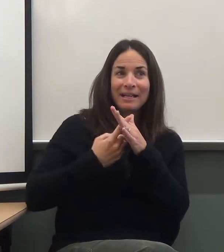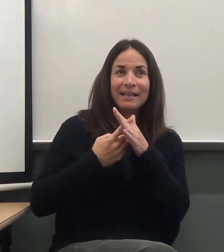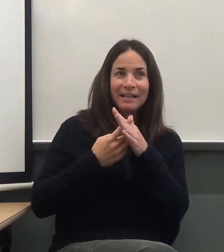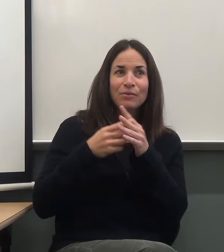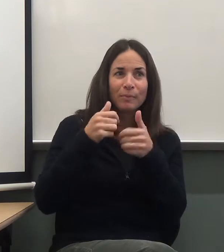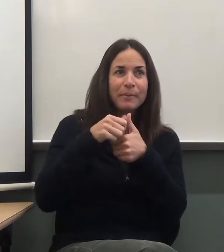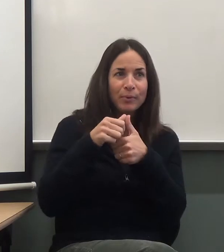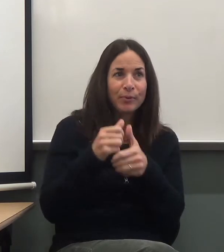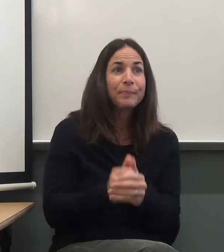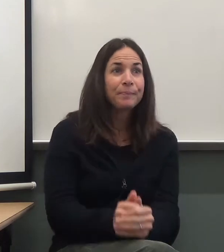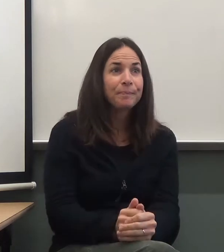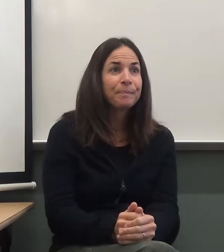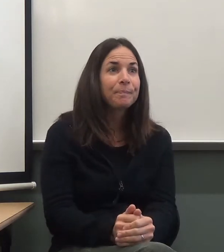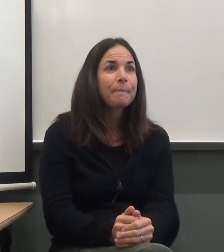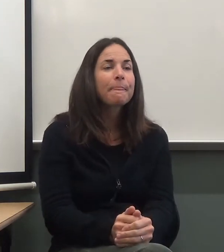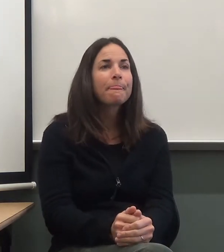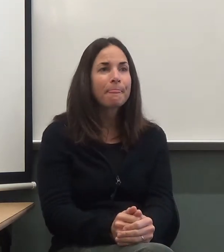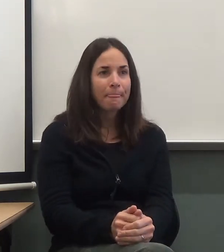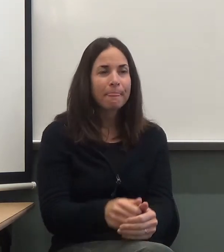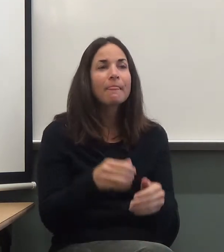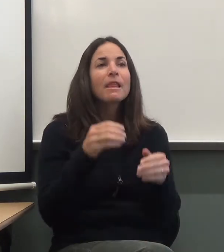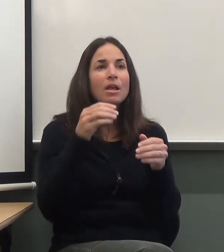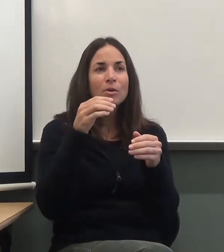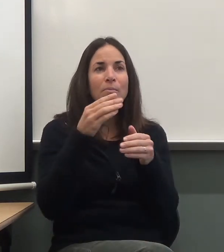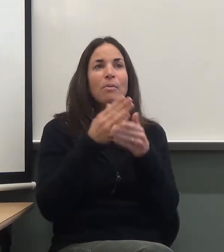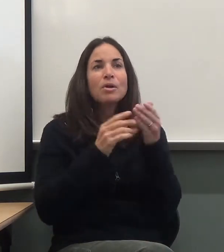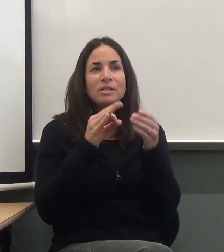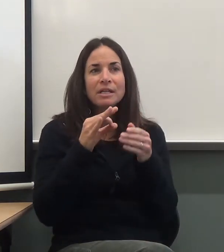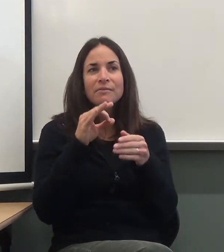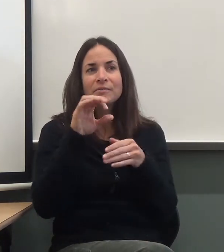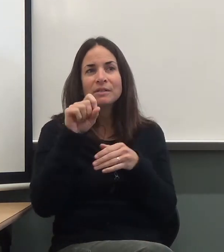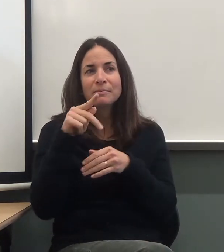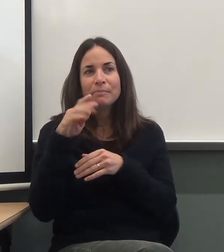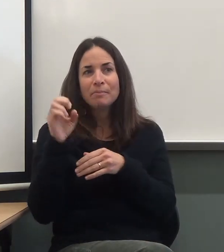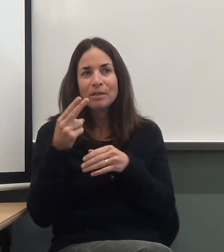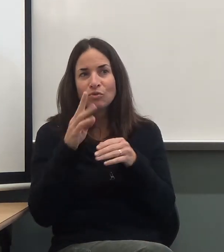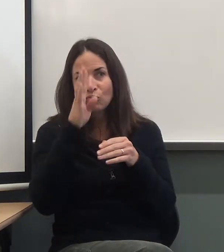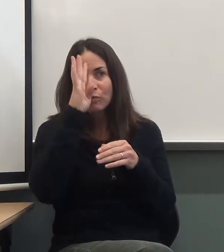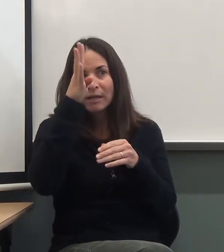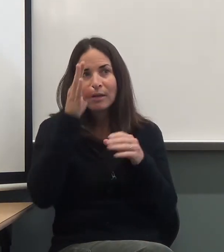Okay, parts of speech create communication. It's all right, it's Monday.